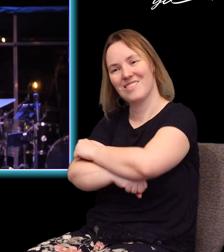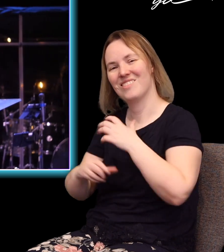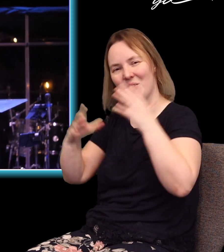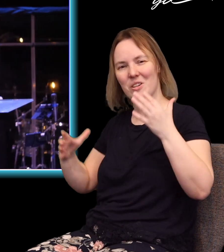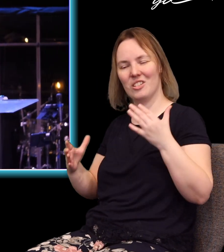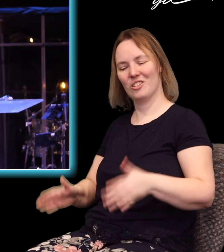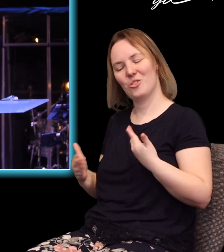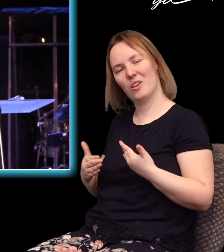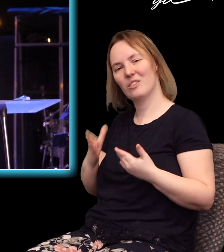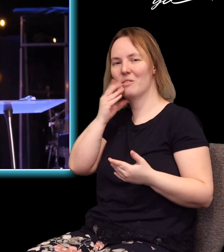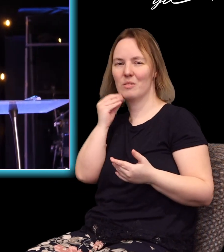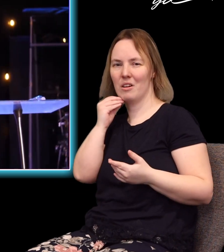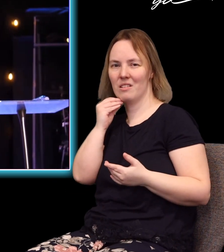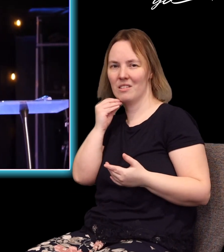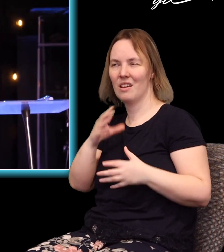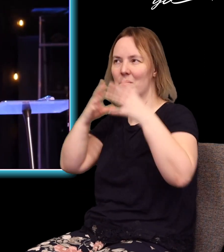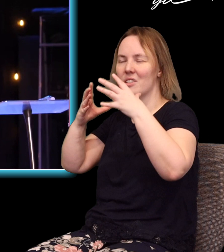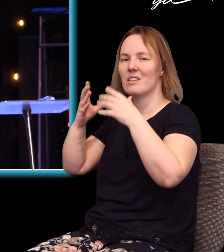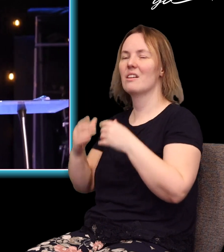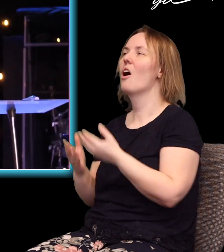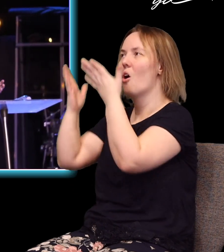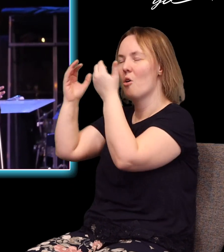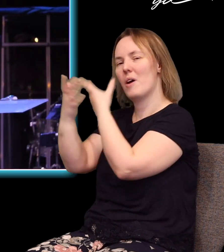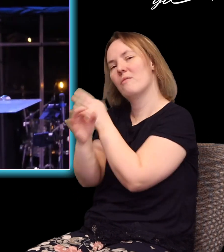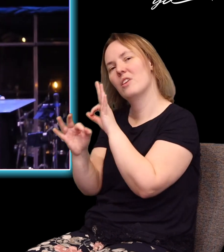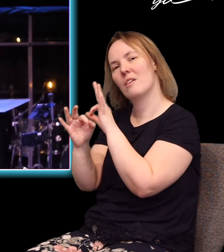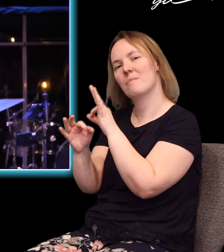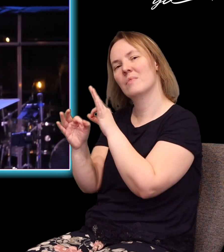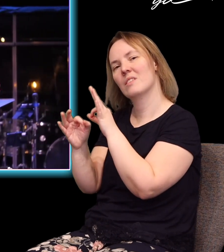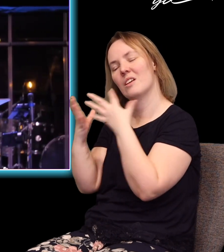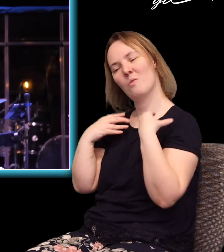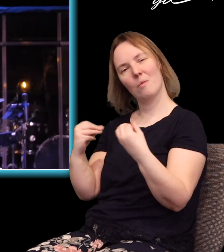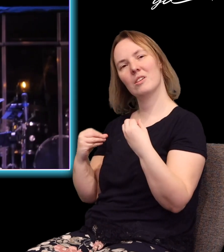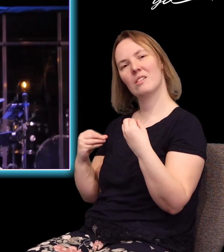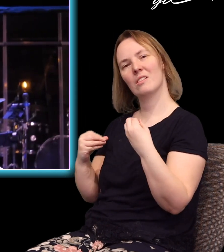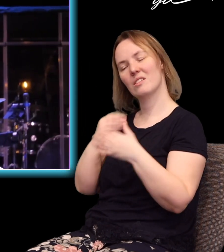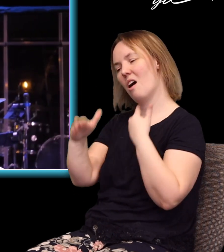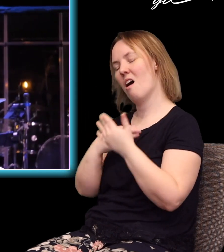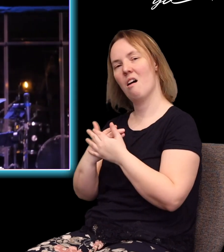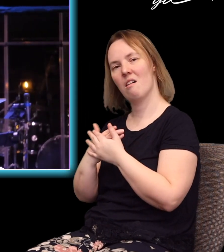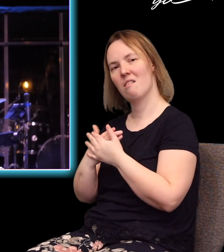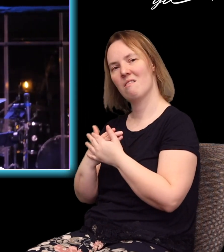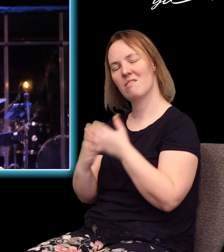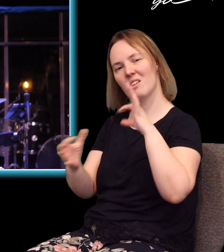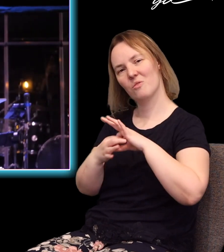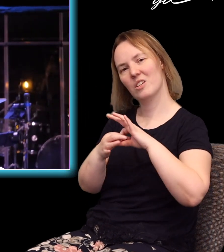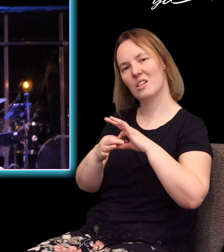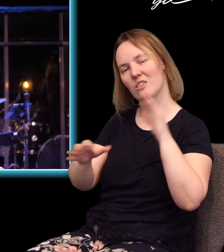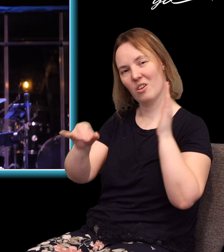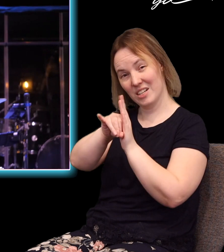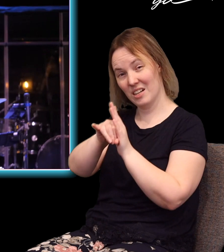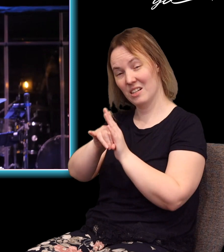of joy that you experience, the measure of hope, freedom, your well-being. It is all rooted in